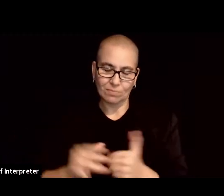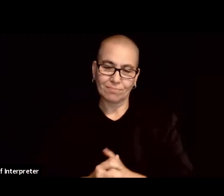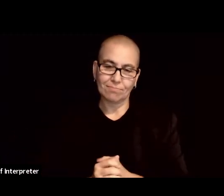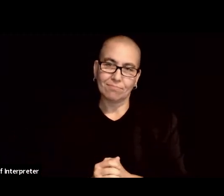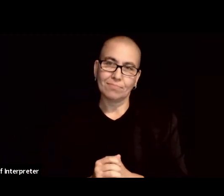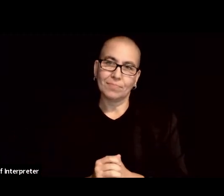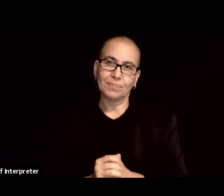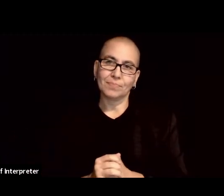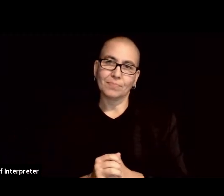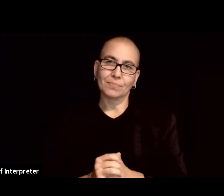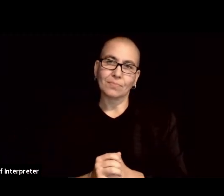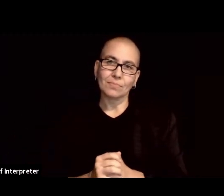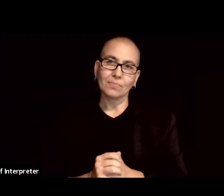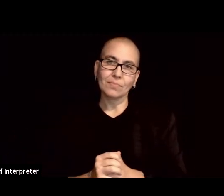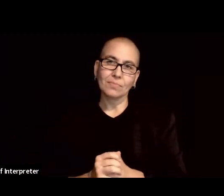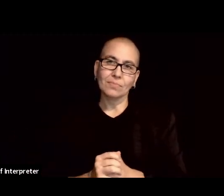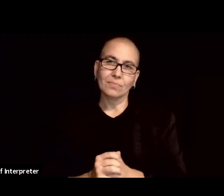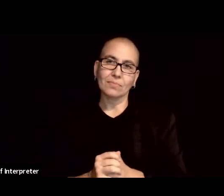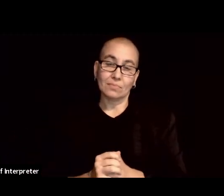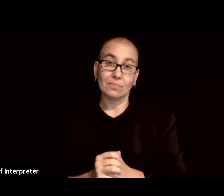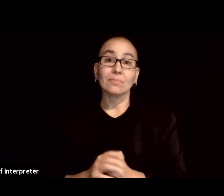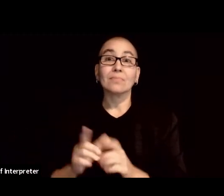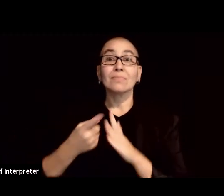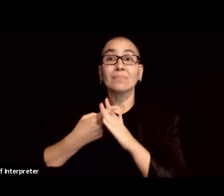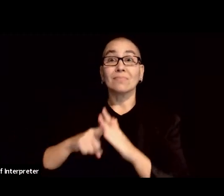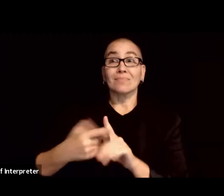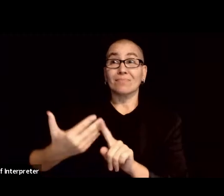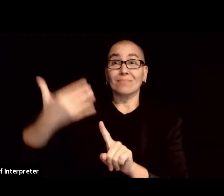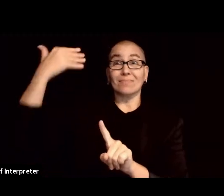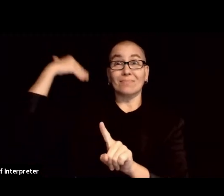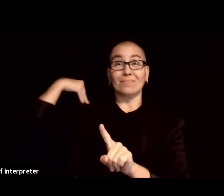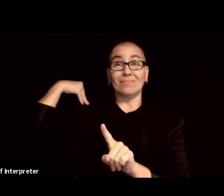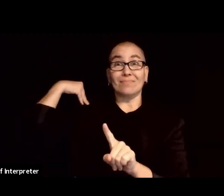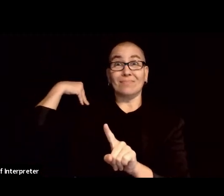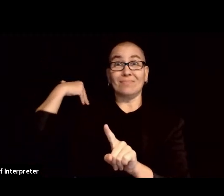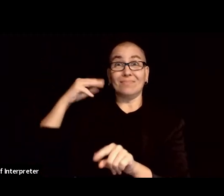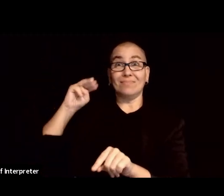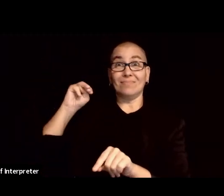of 10,437 patients hospitalized,